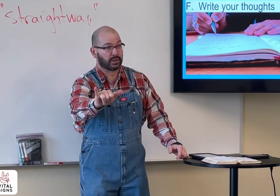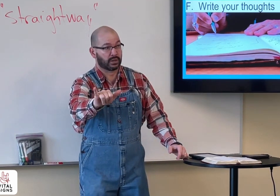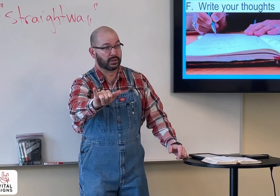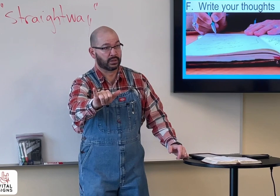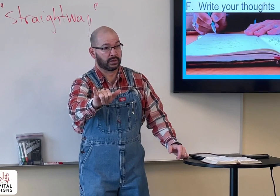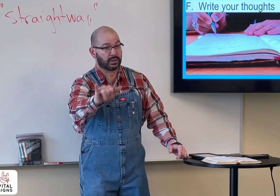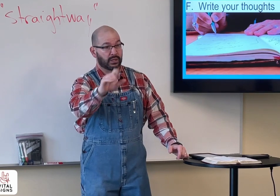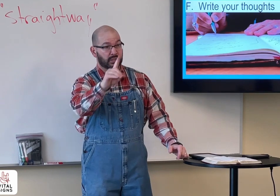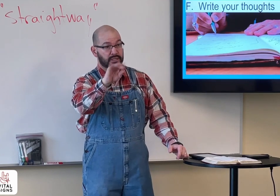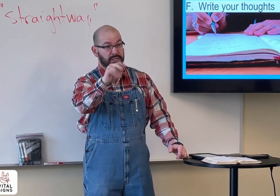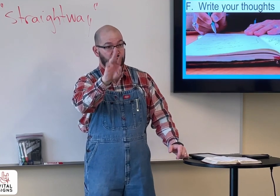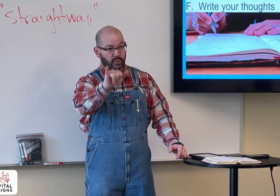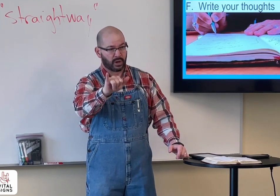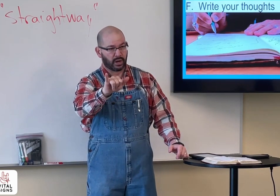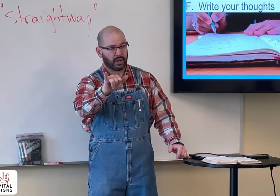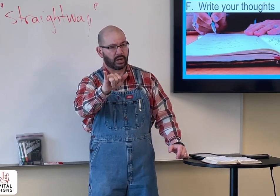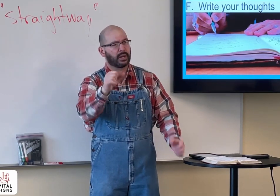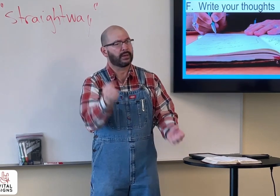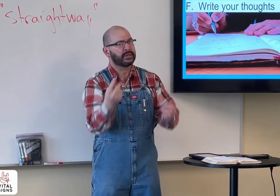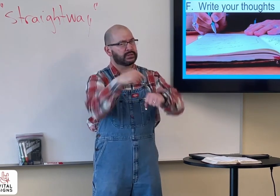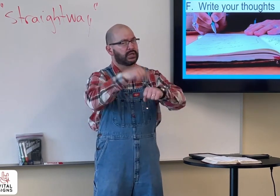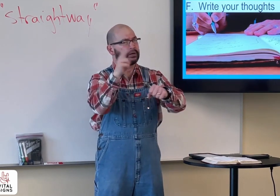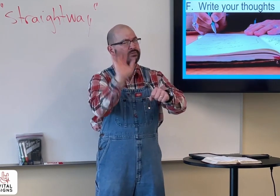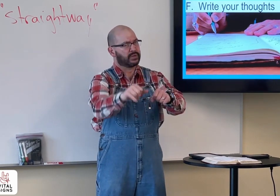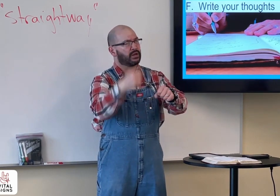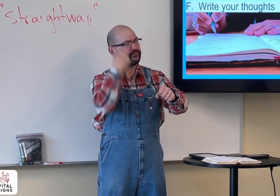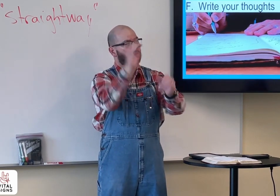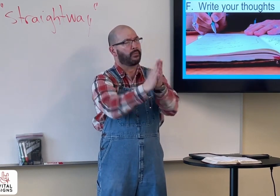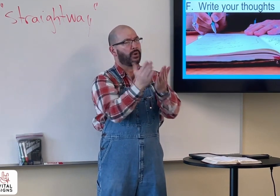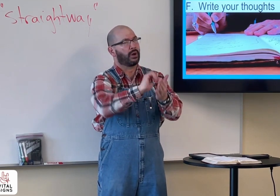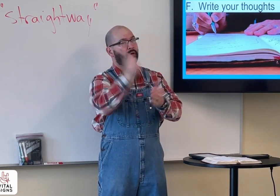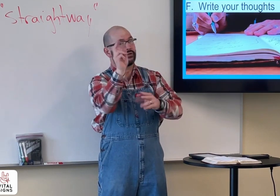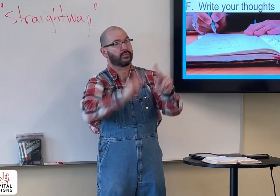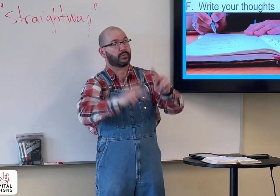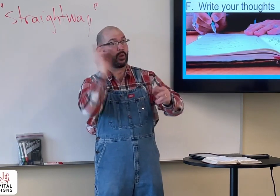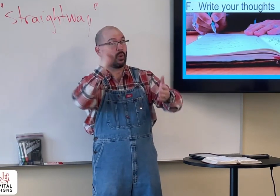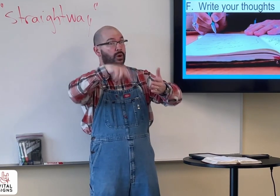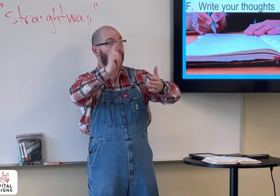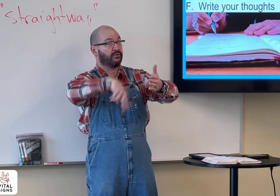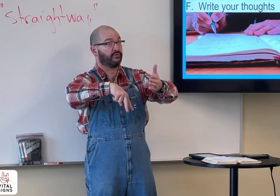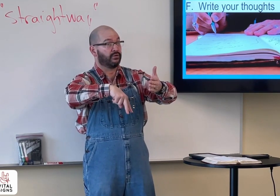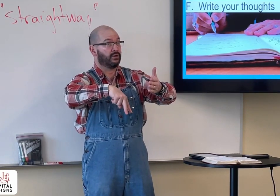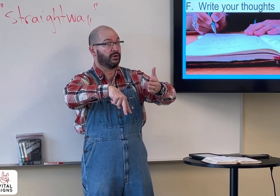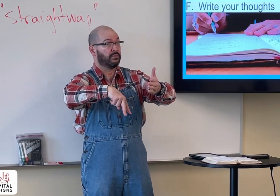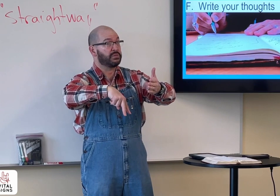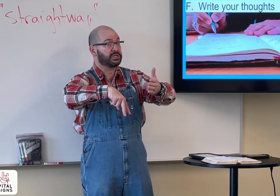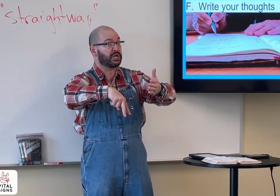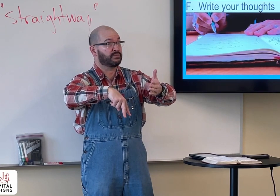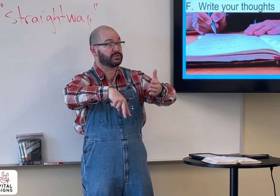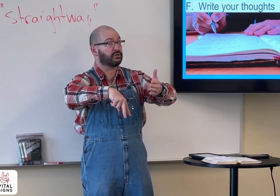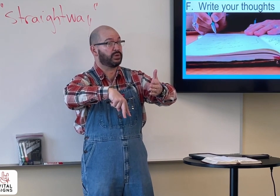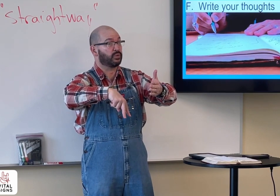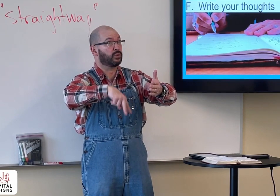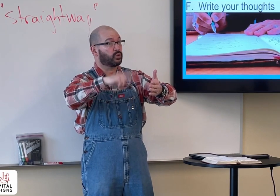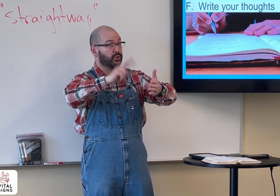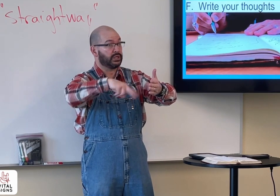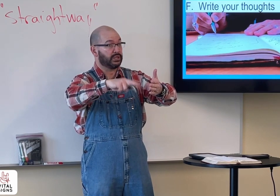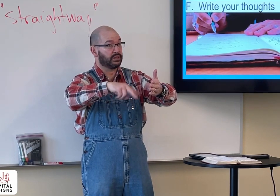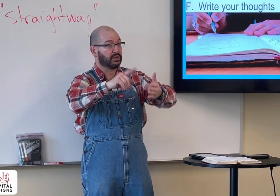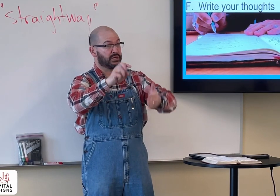D-I-A-R-Y. Diary. How many times people have a book? Many times other people will read the